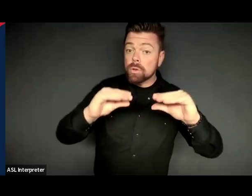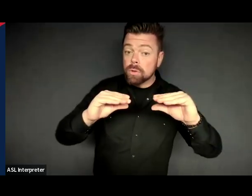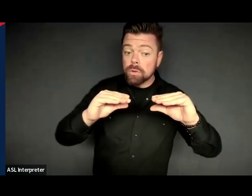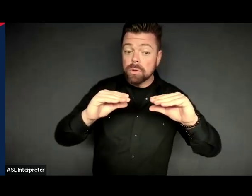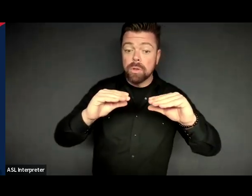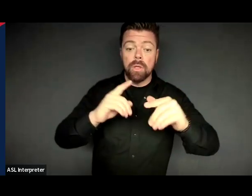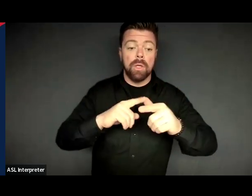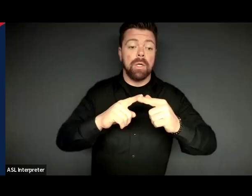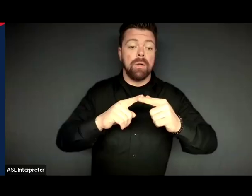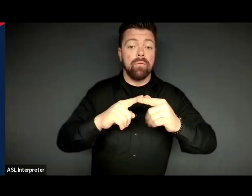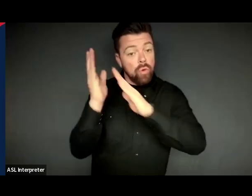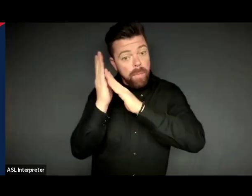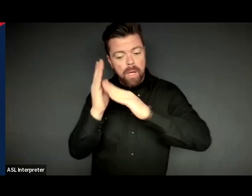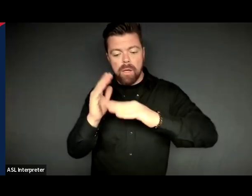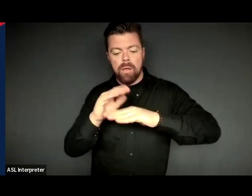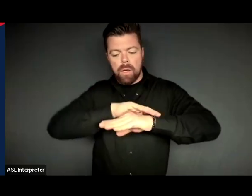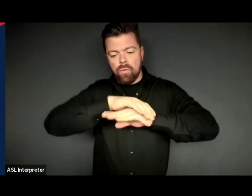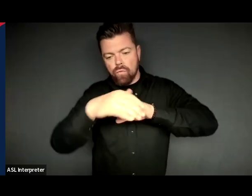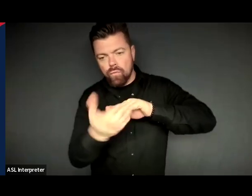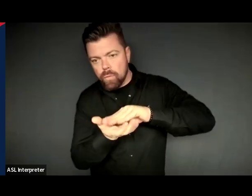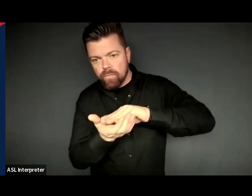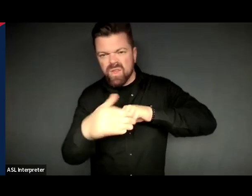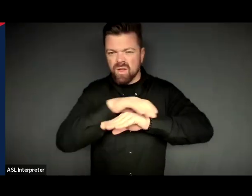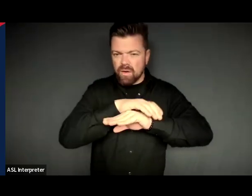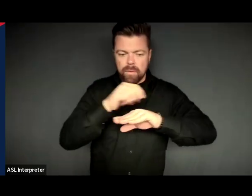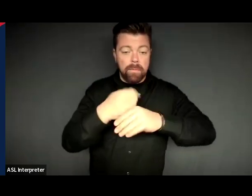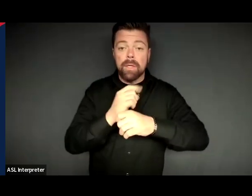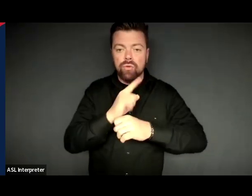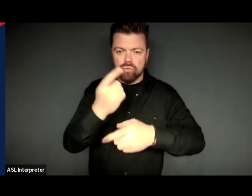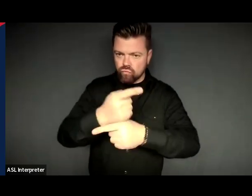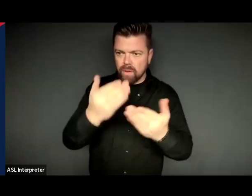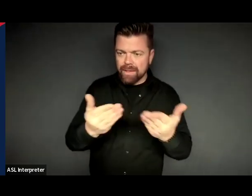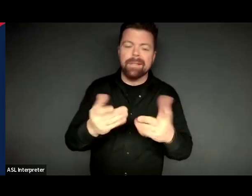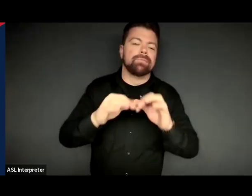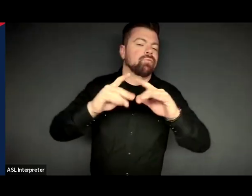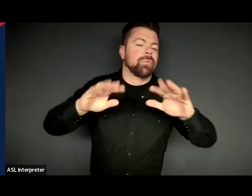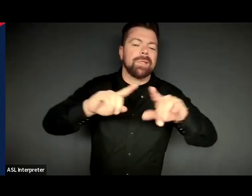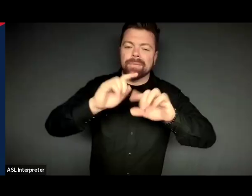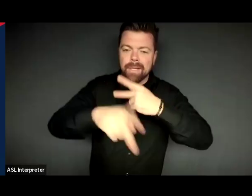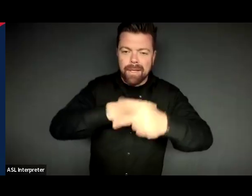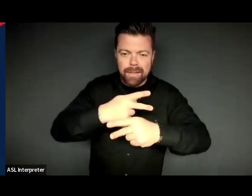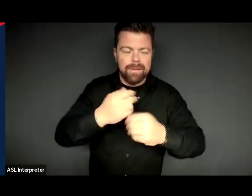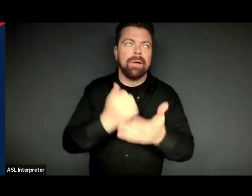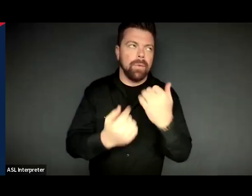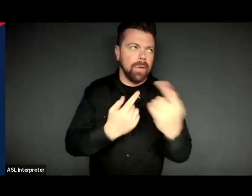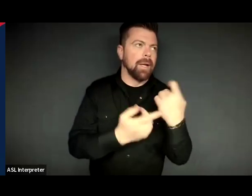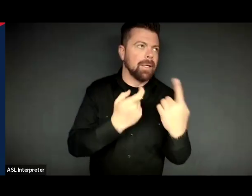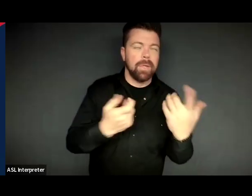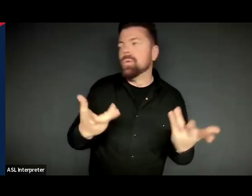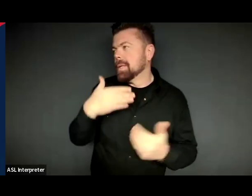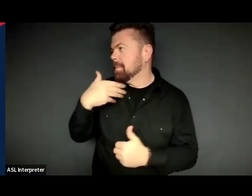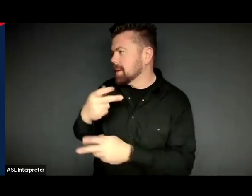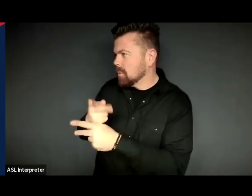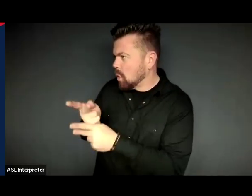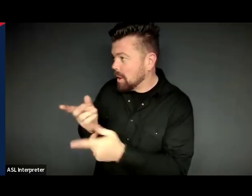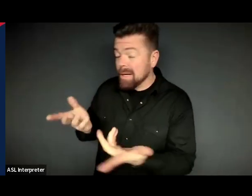bed overlay to make sure you're on the right thing. Now, there's a variety of kinds, and everybody will ask me, what is the best one? But